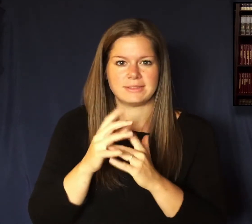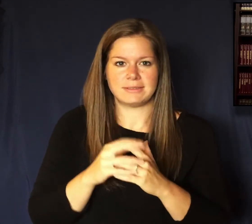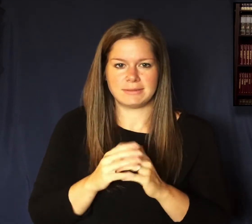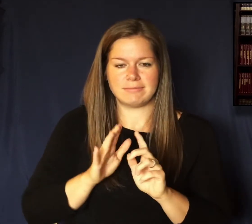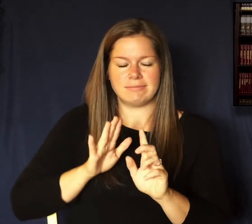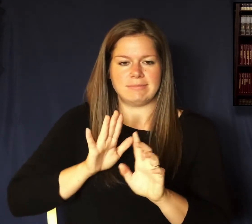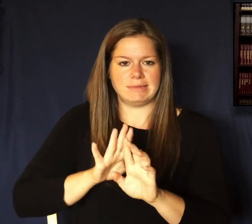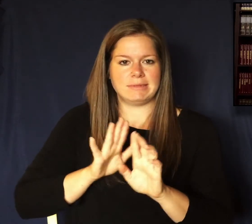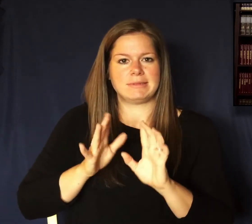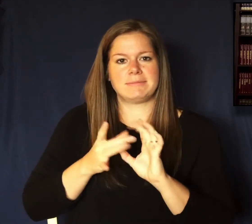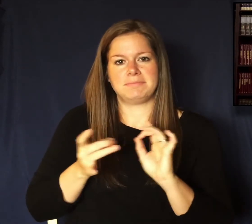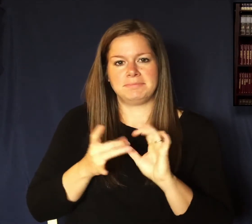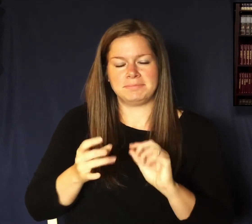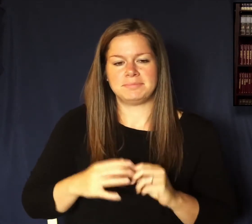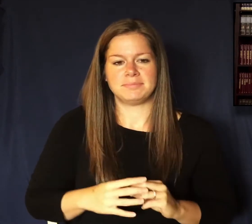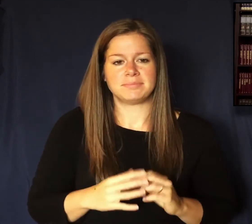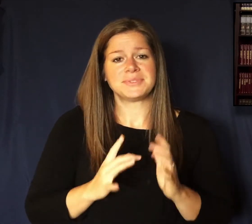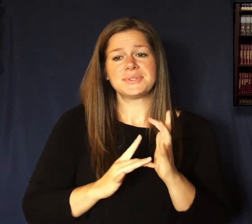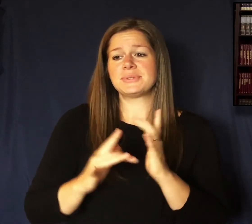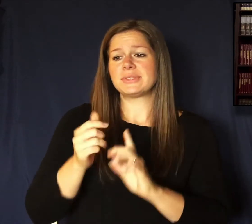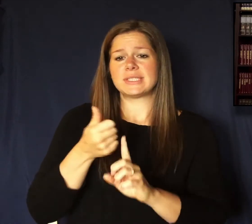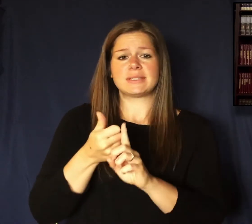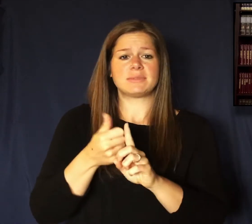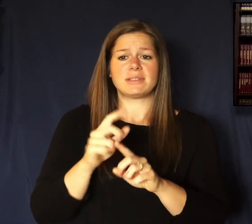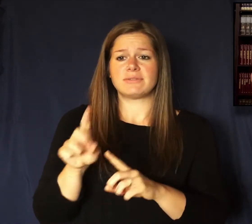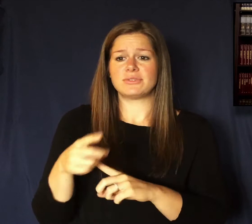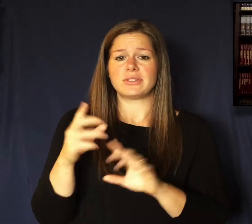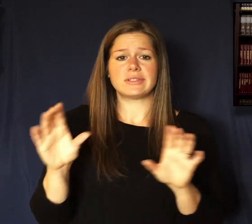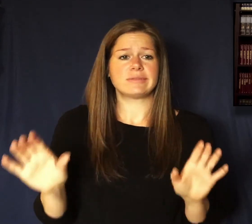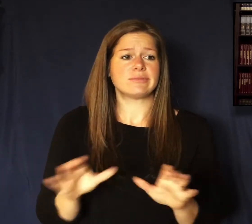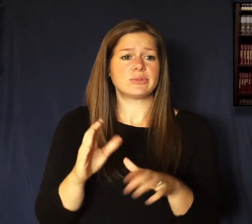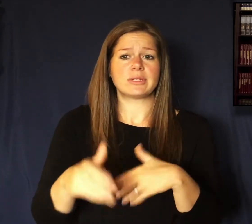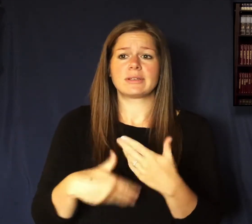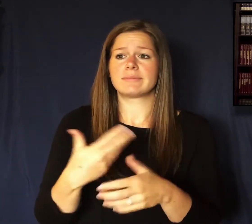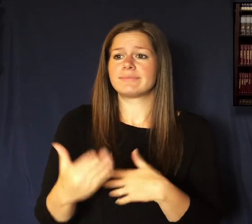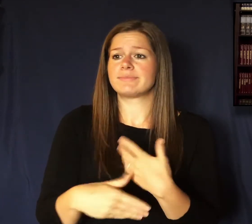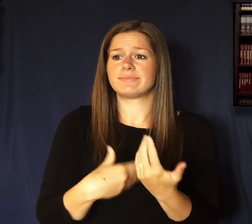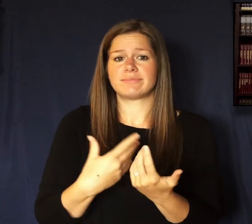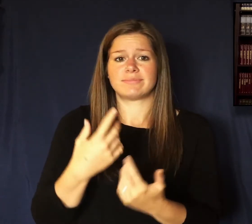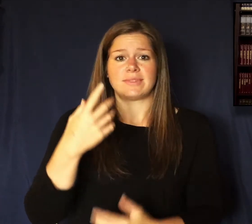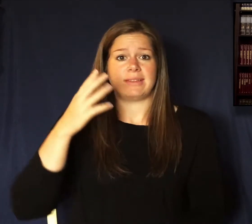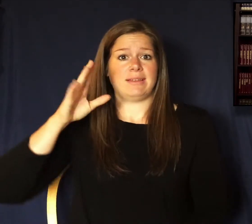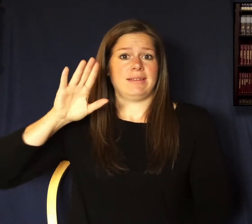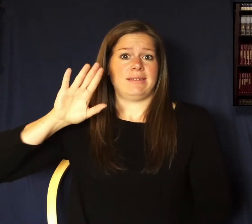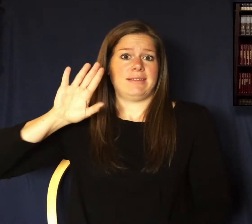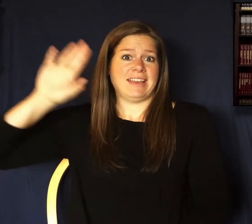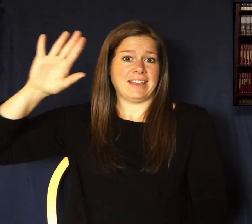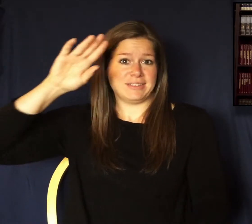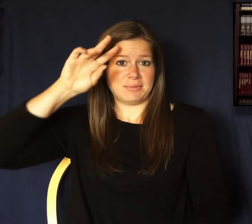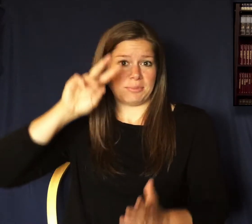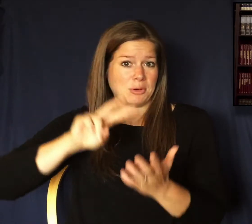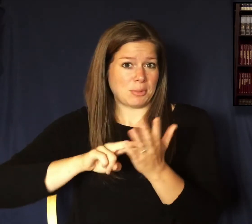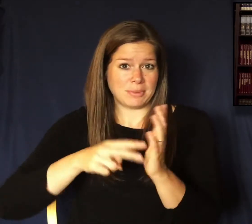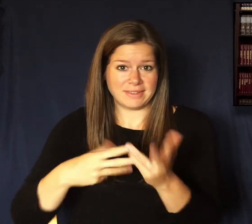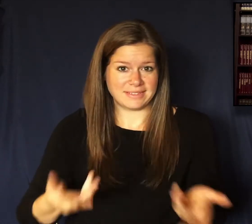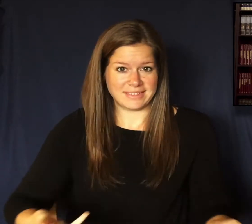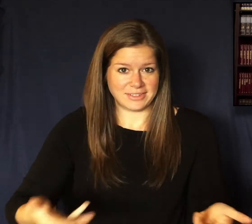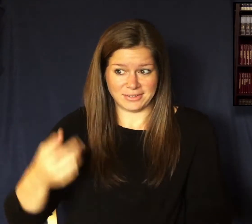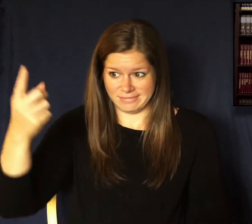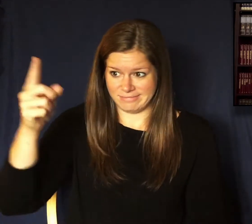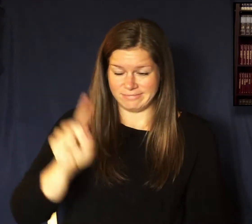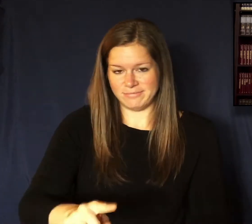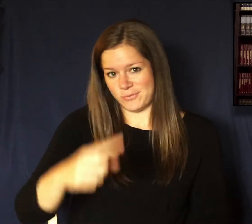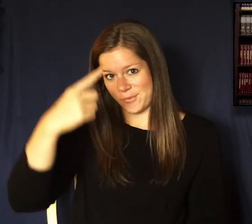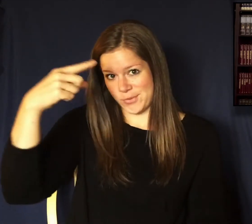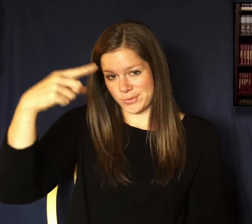is Jesus is going about his business. He's doing what he came to do, and those old Jews, the high